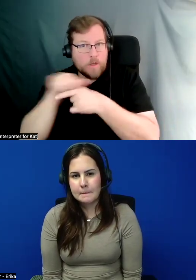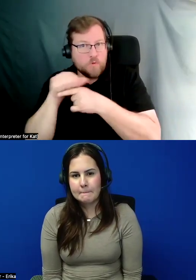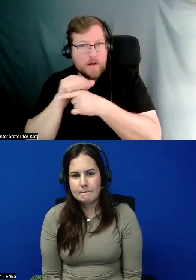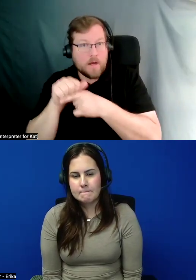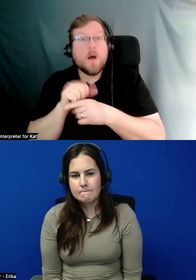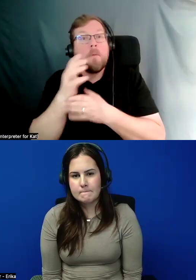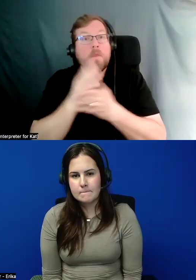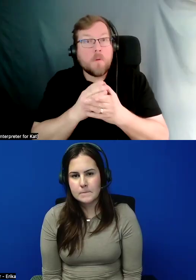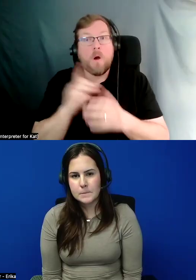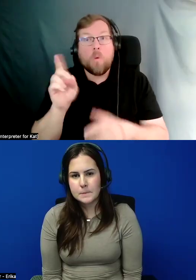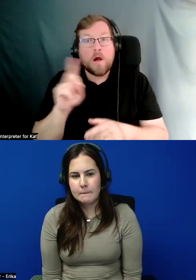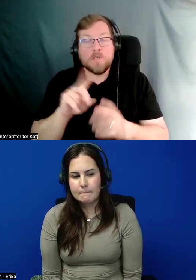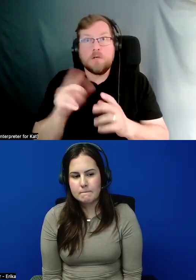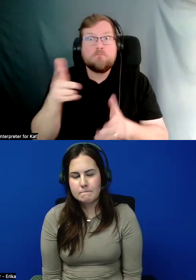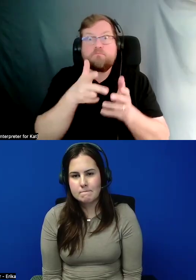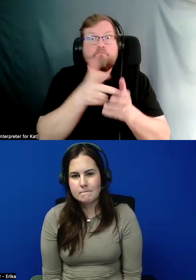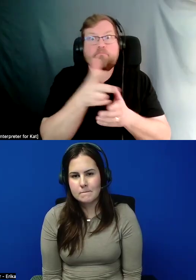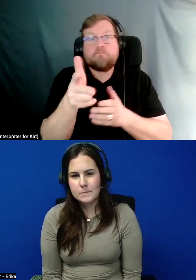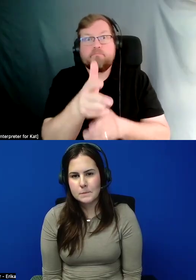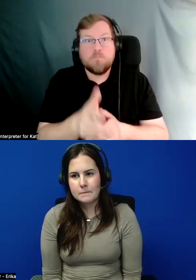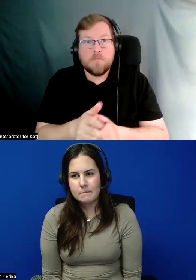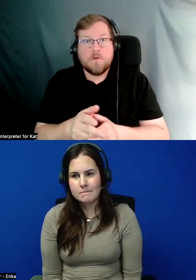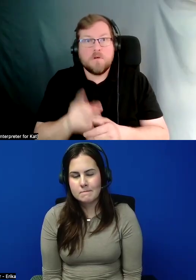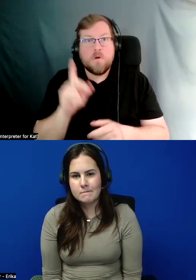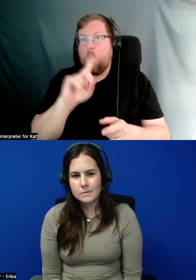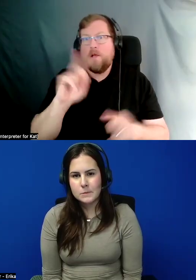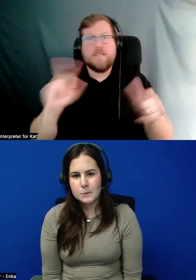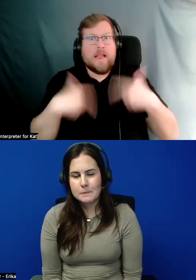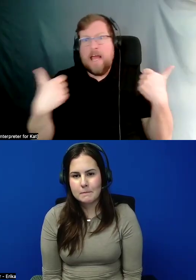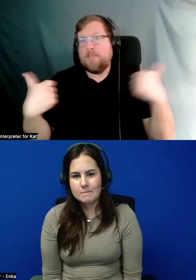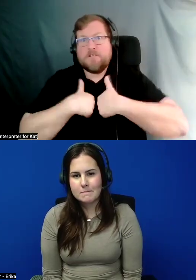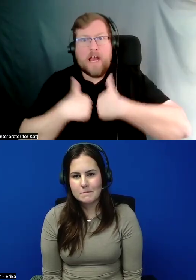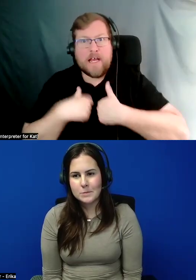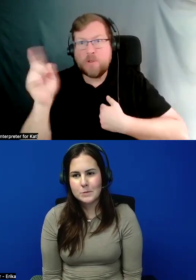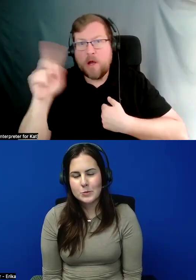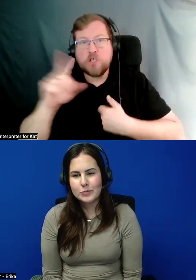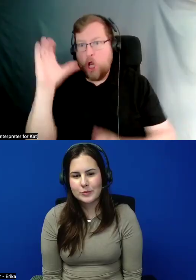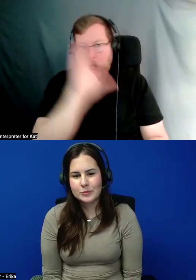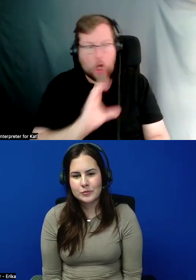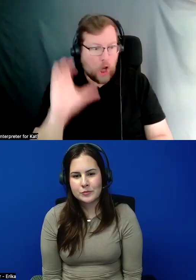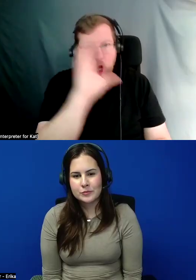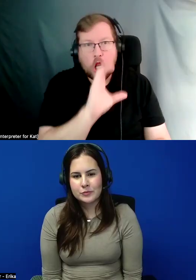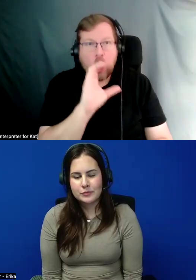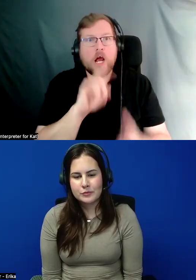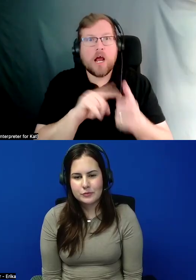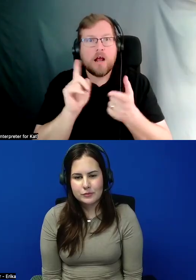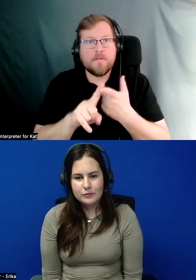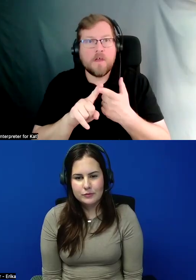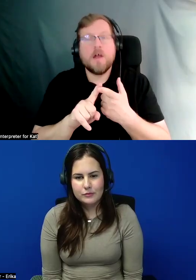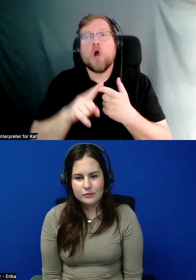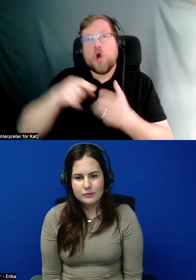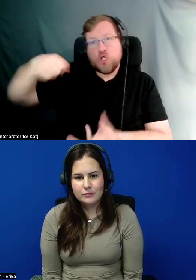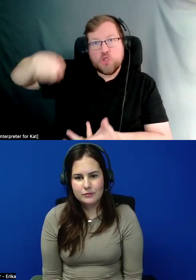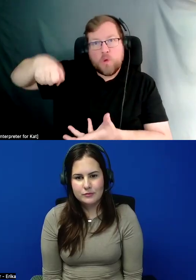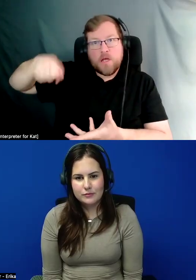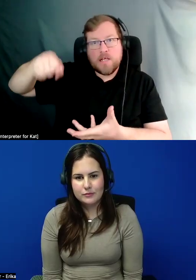like, going up, and where's the life jacket? Where's the life jacket? And then she looked for the life jacket, and then her suitcase